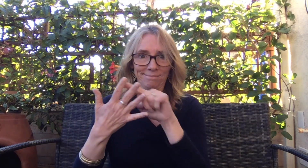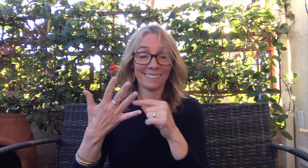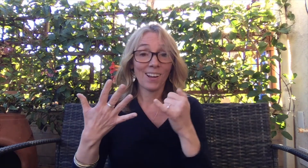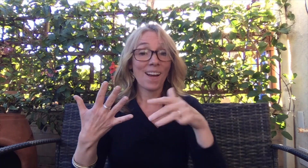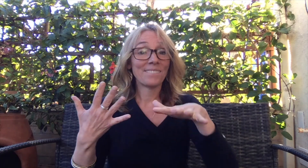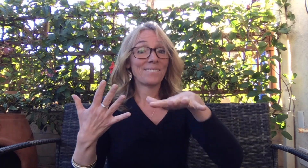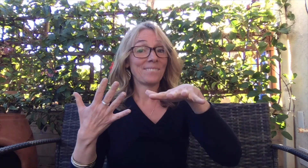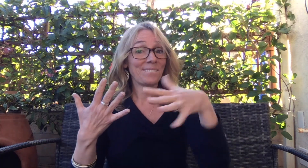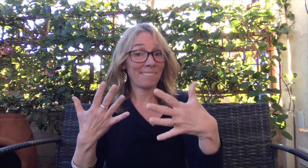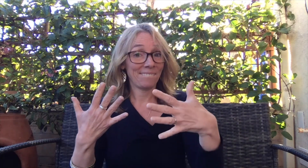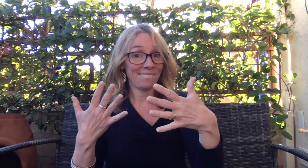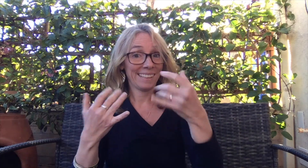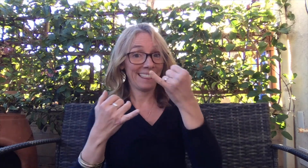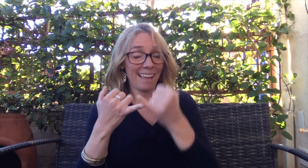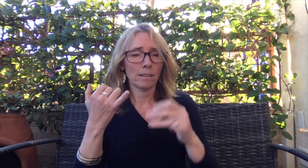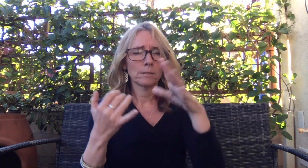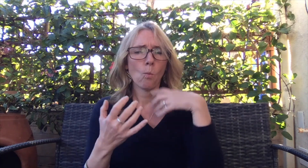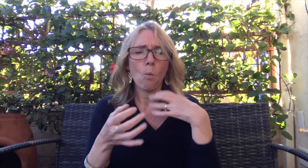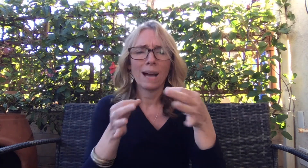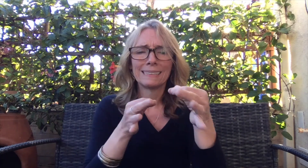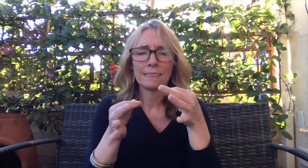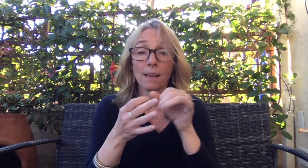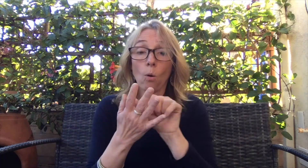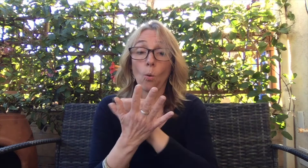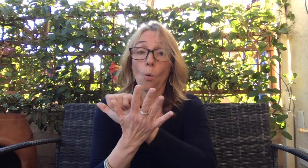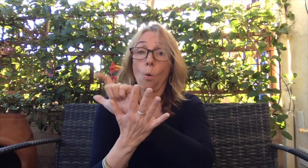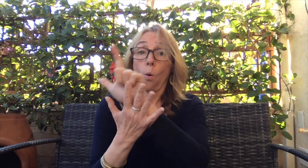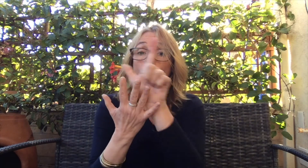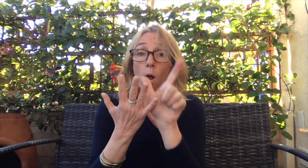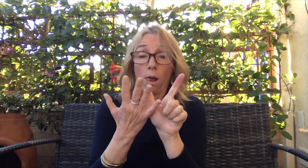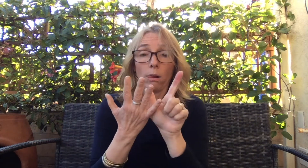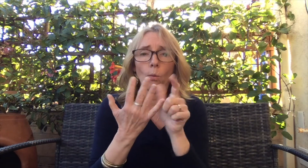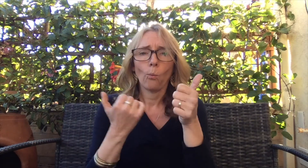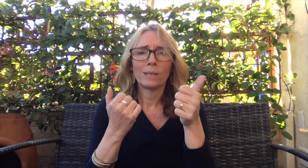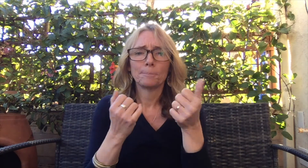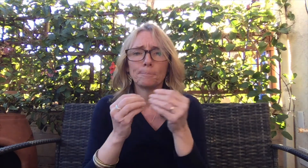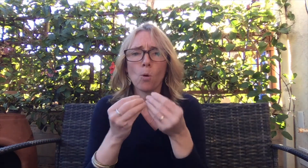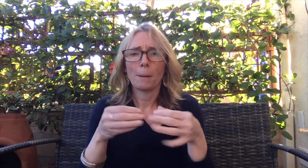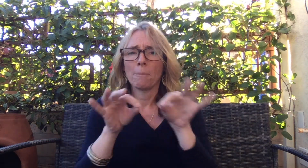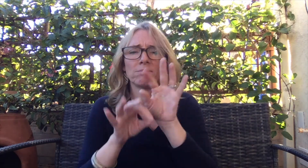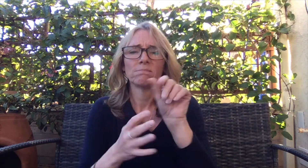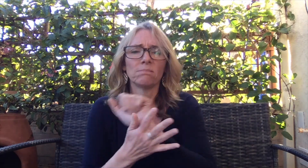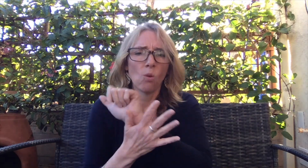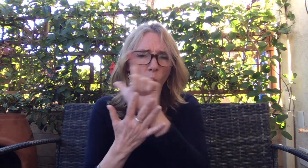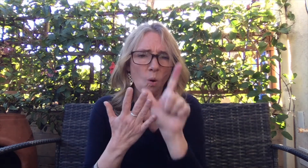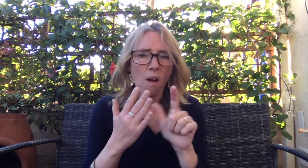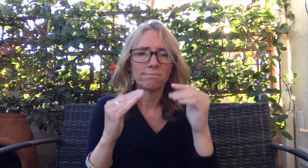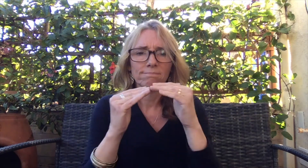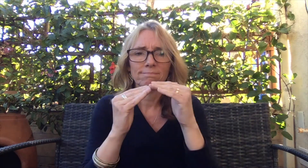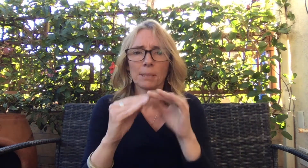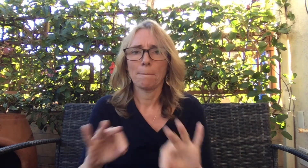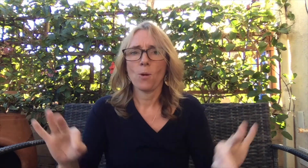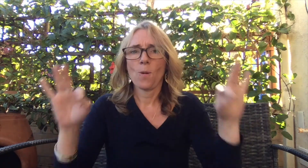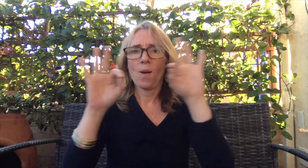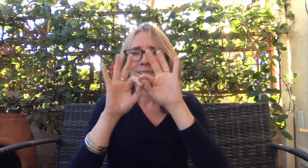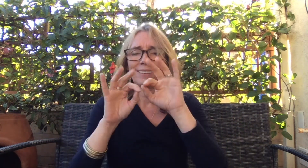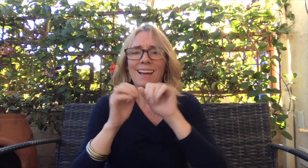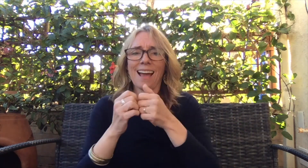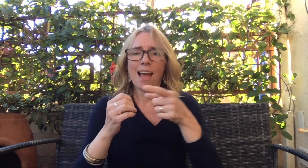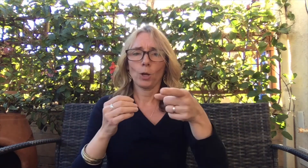literacy. Now, fifth type of literacy. And let me tell you, there's no prioritization here.